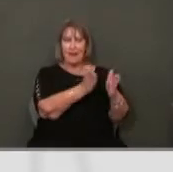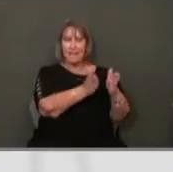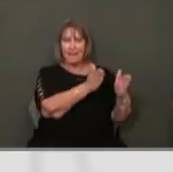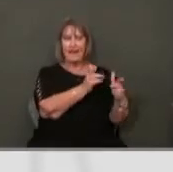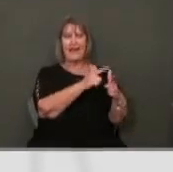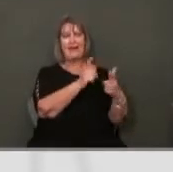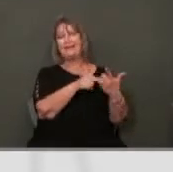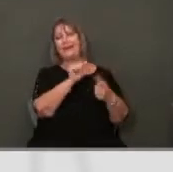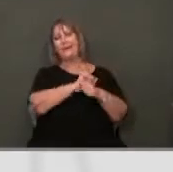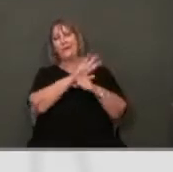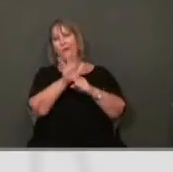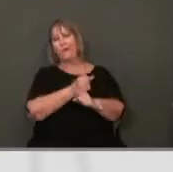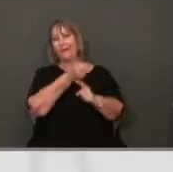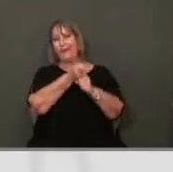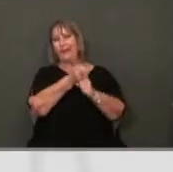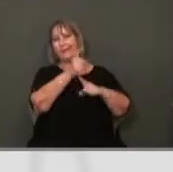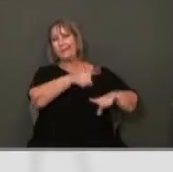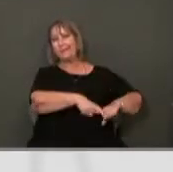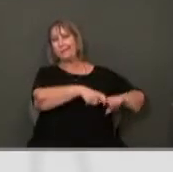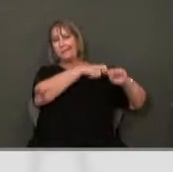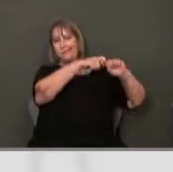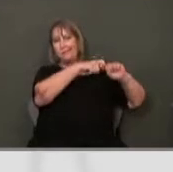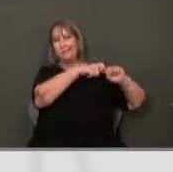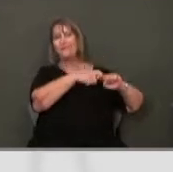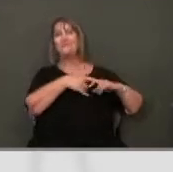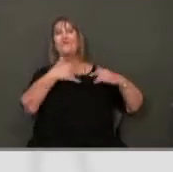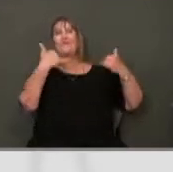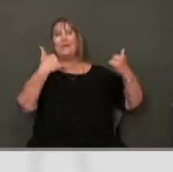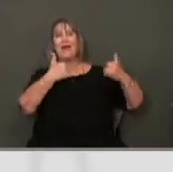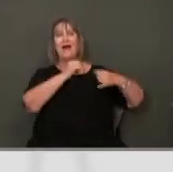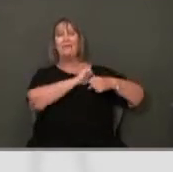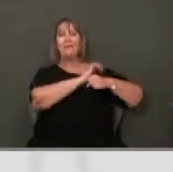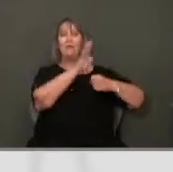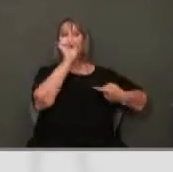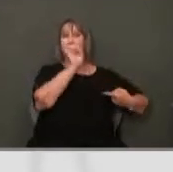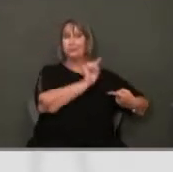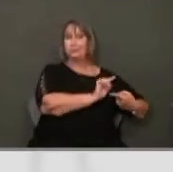budget accelerates, and he'll get to his goal of